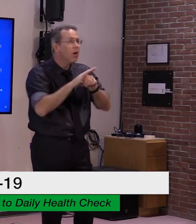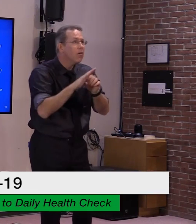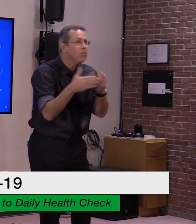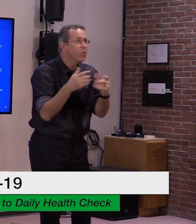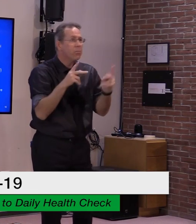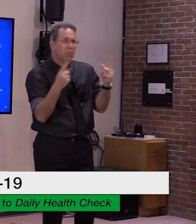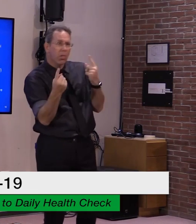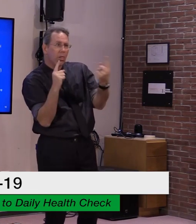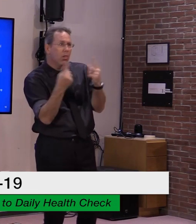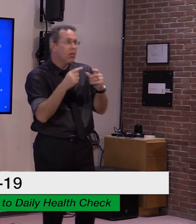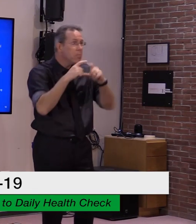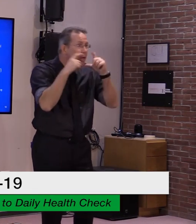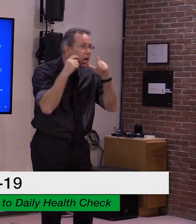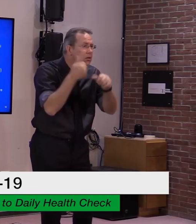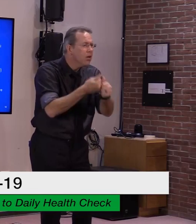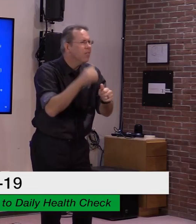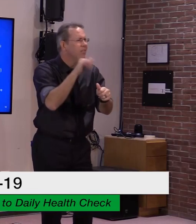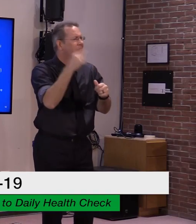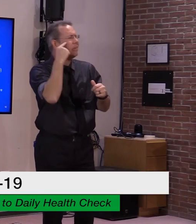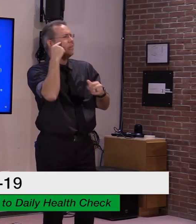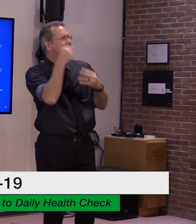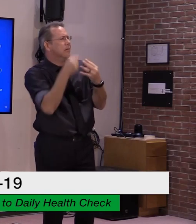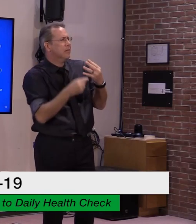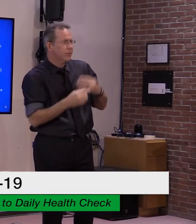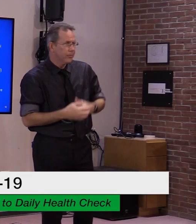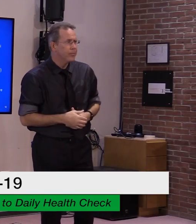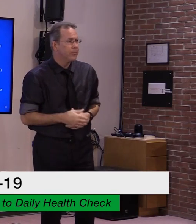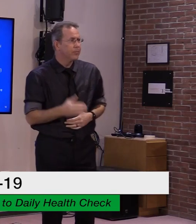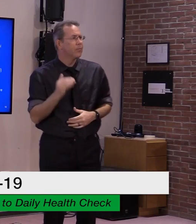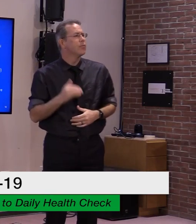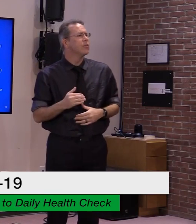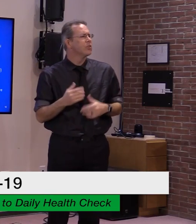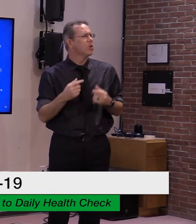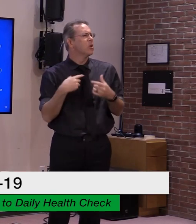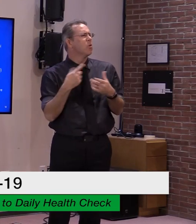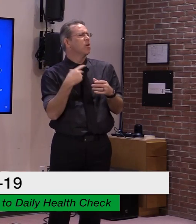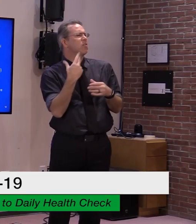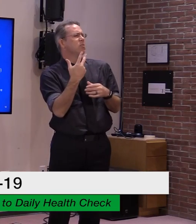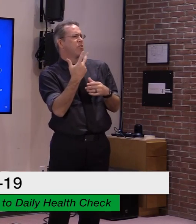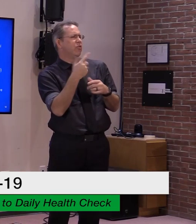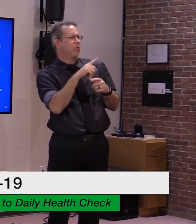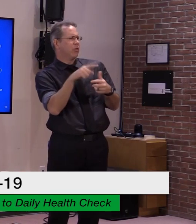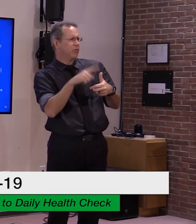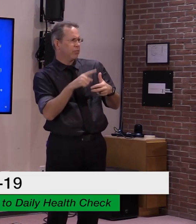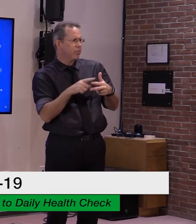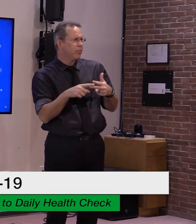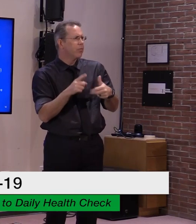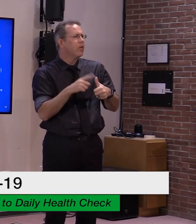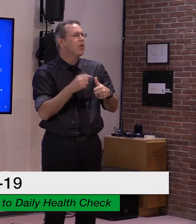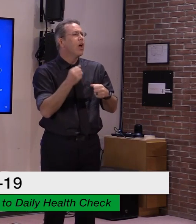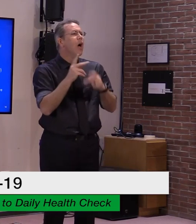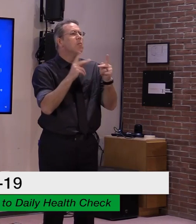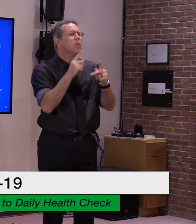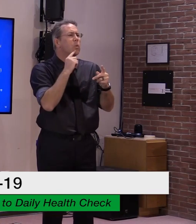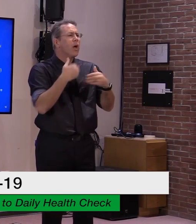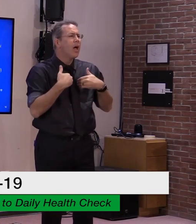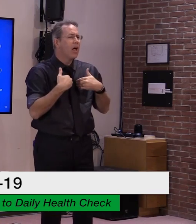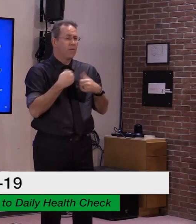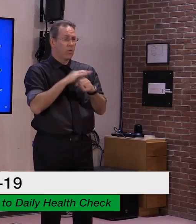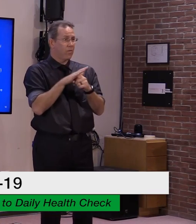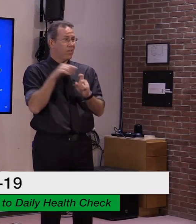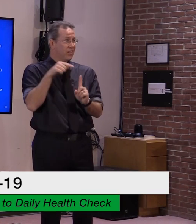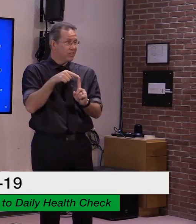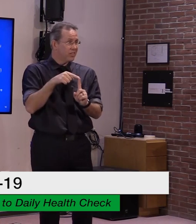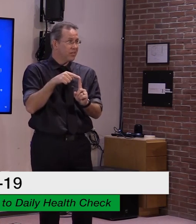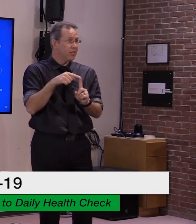will come to thanksgiving with coven 19 how many people that come to thanksgiving would likely spread it to others who are gathering